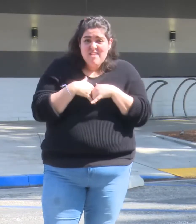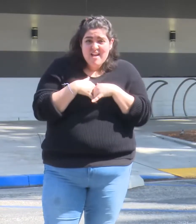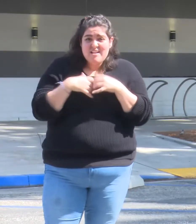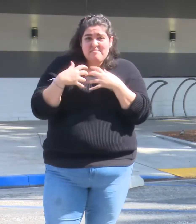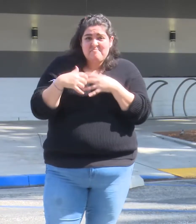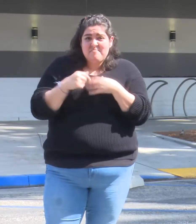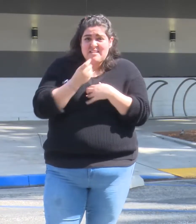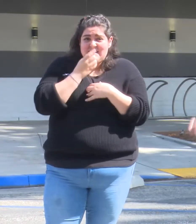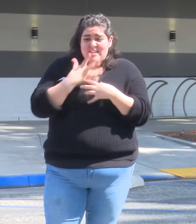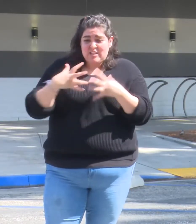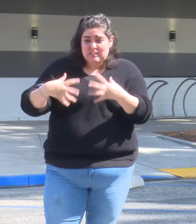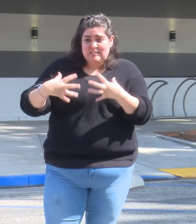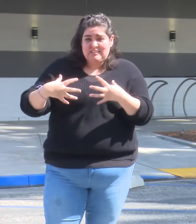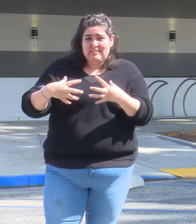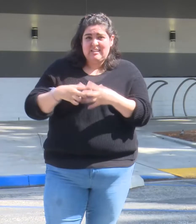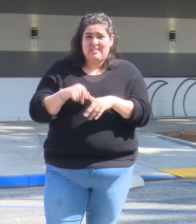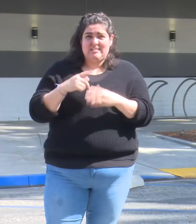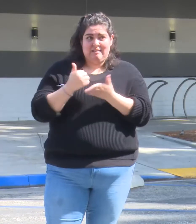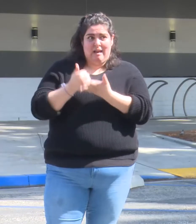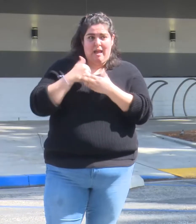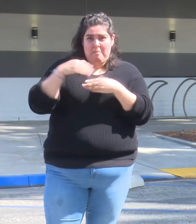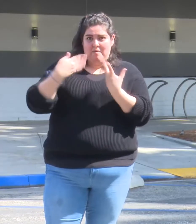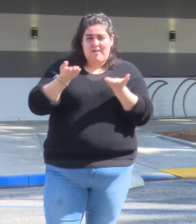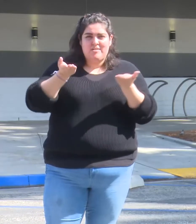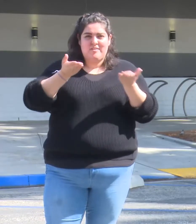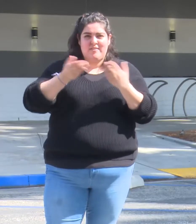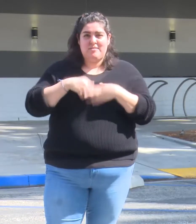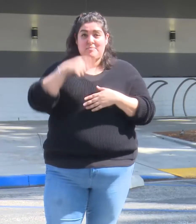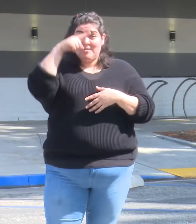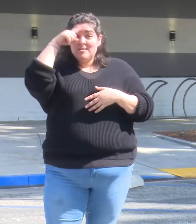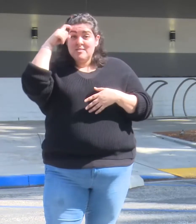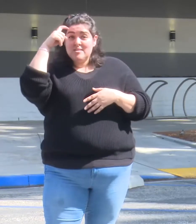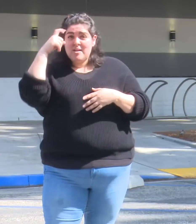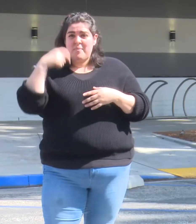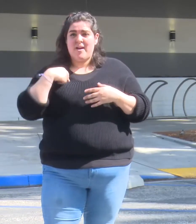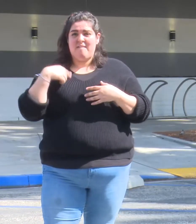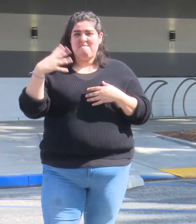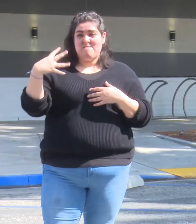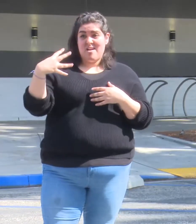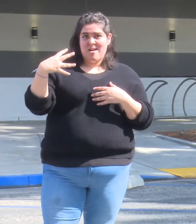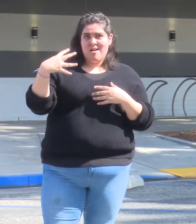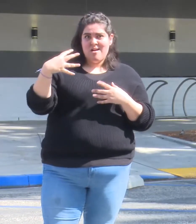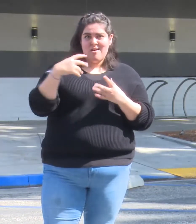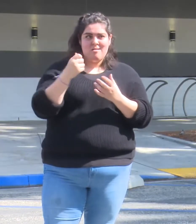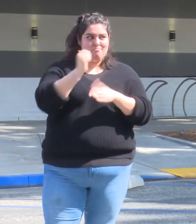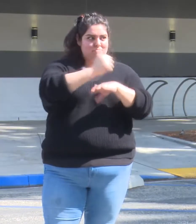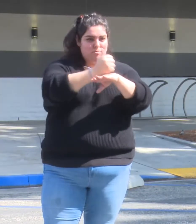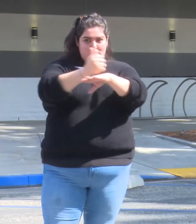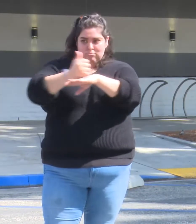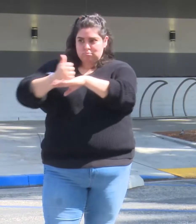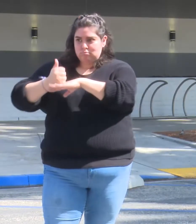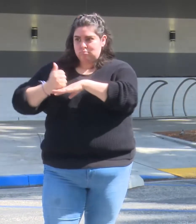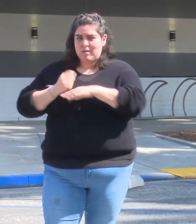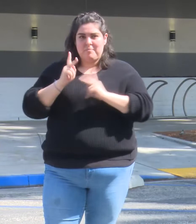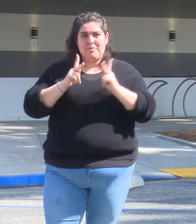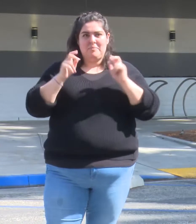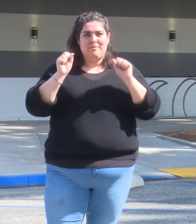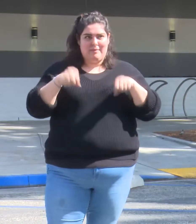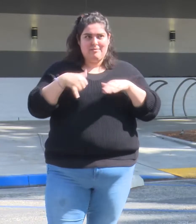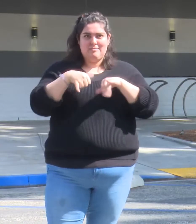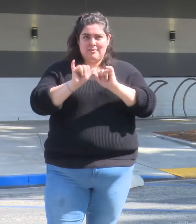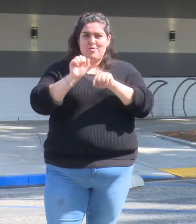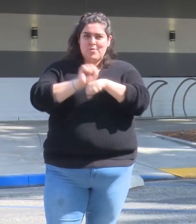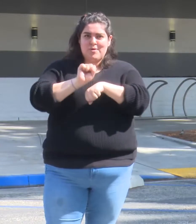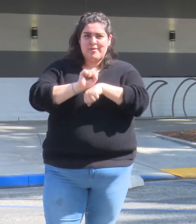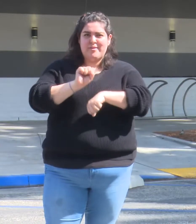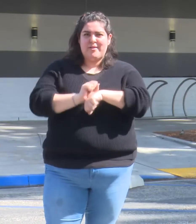just to make sure that they were providing services. In the summer, there were fans everywhere trying to keep people cool enough so that they could operate. So we had gotten to the point